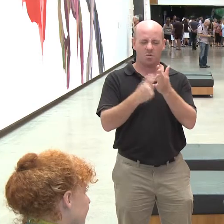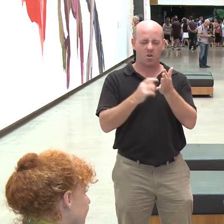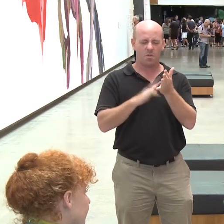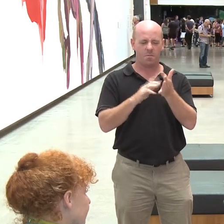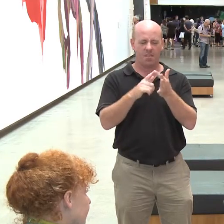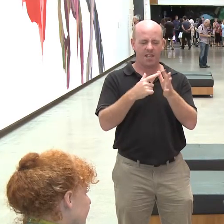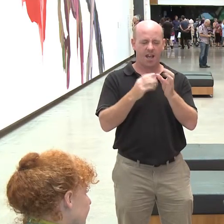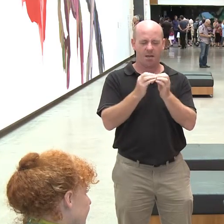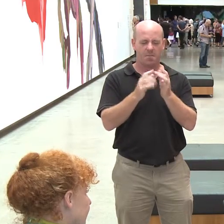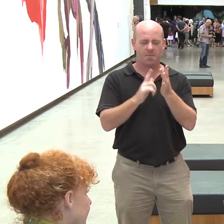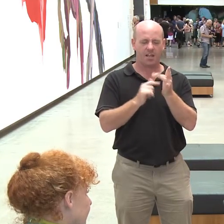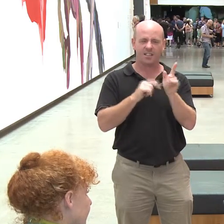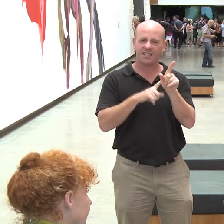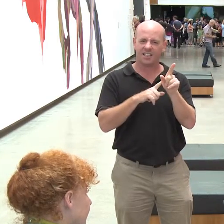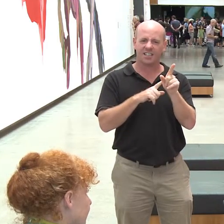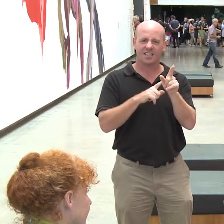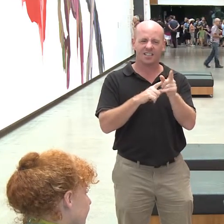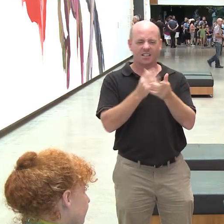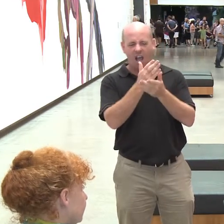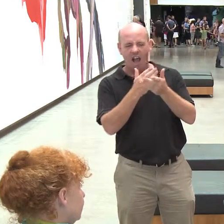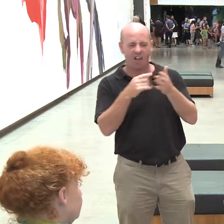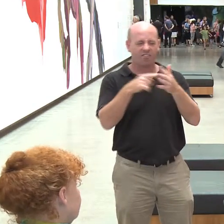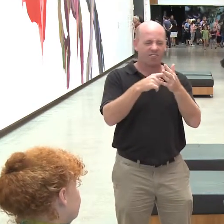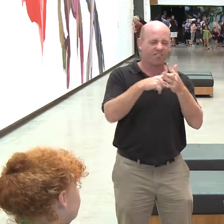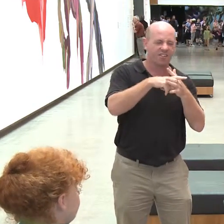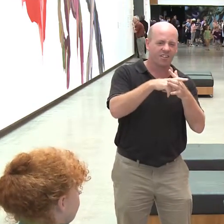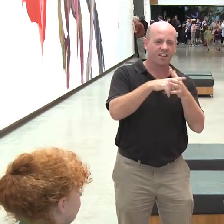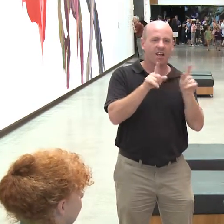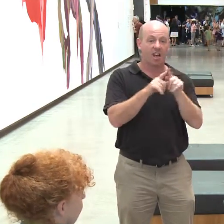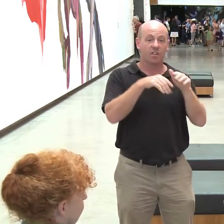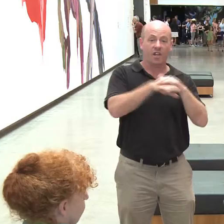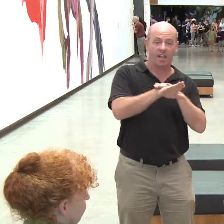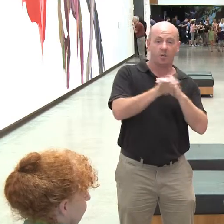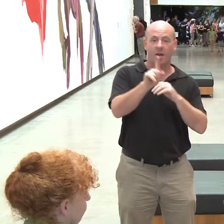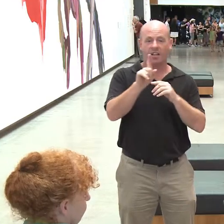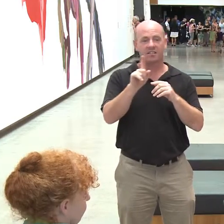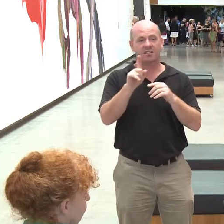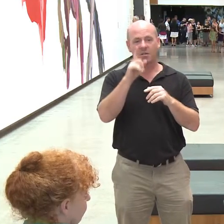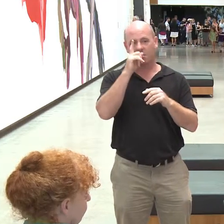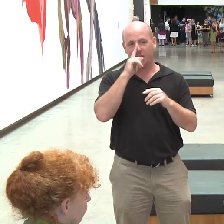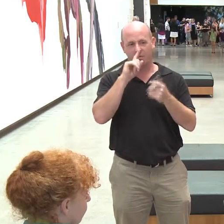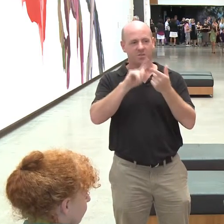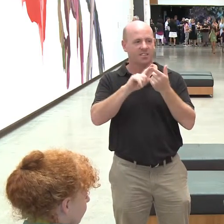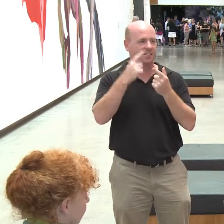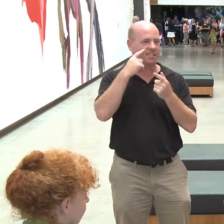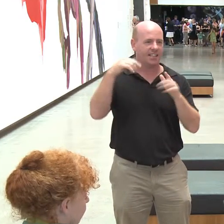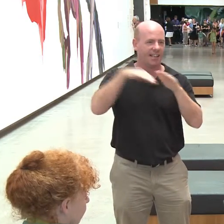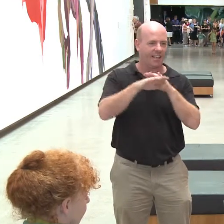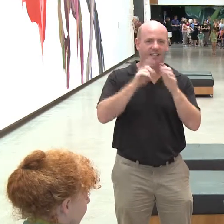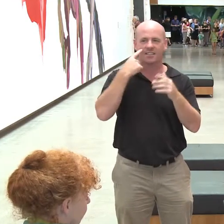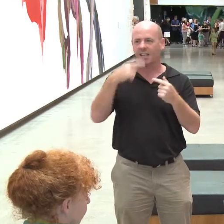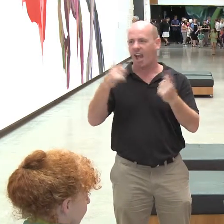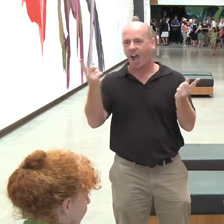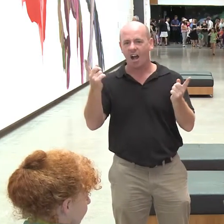so that you do have that sense of you're in it, but people can still see you, you can still see out. It's